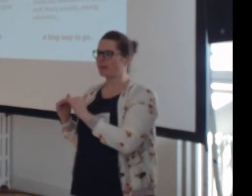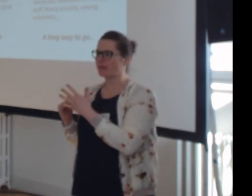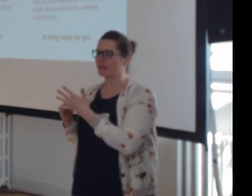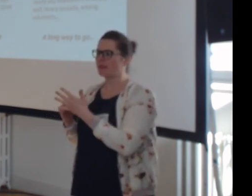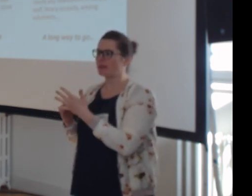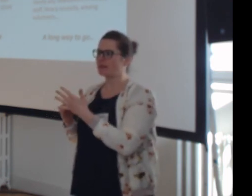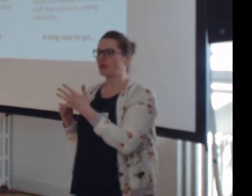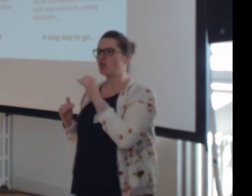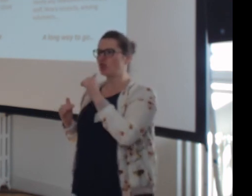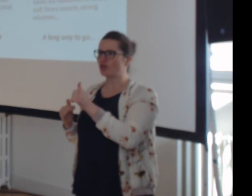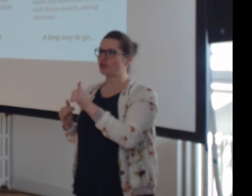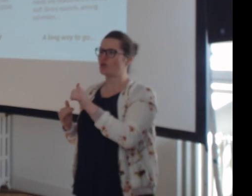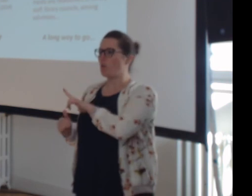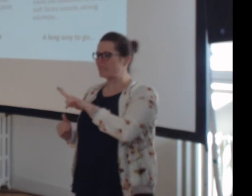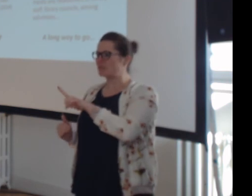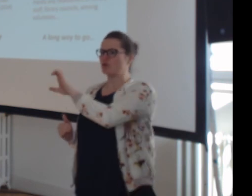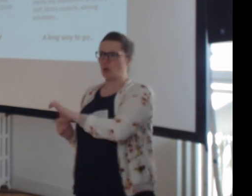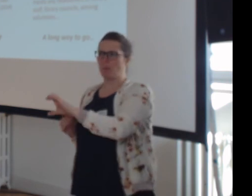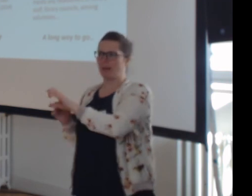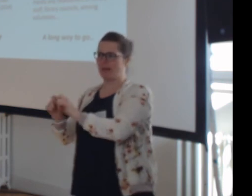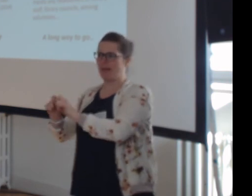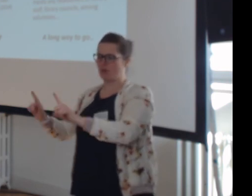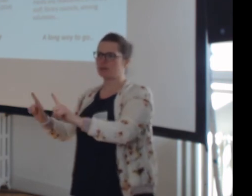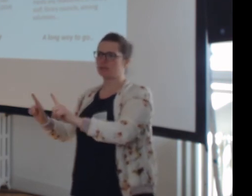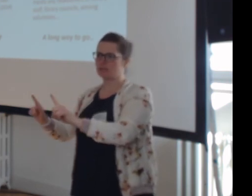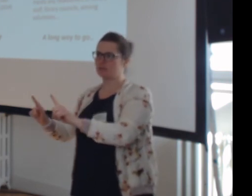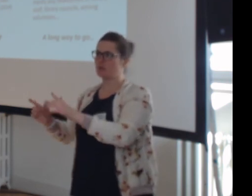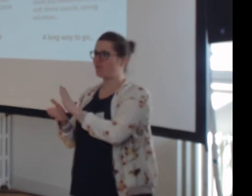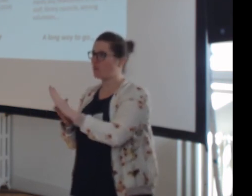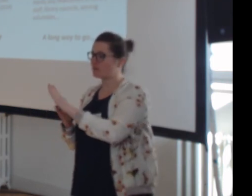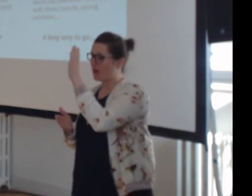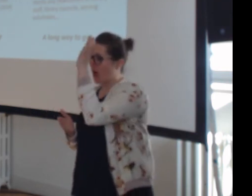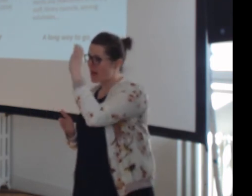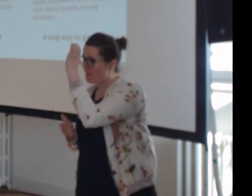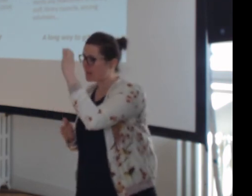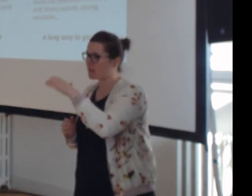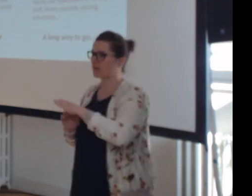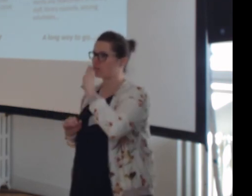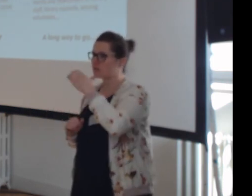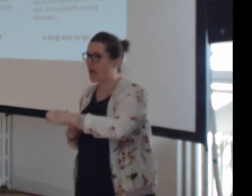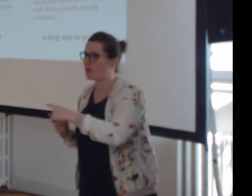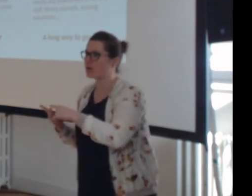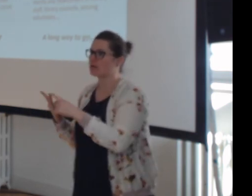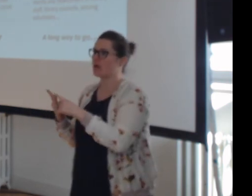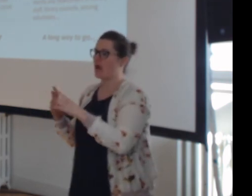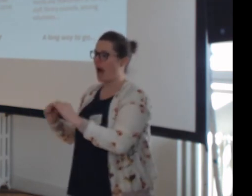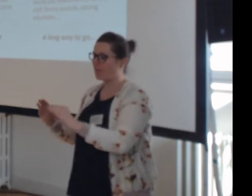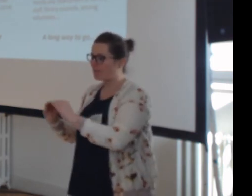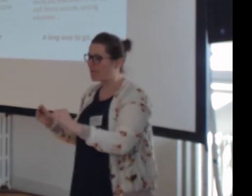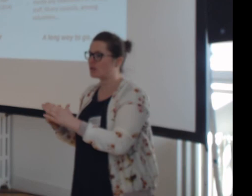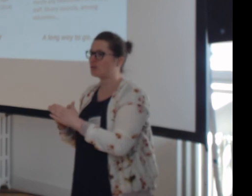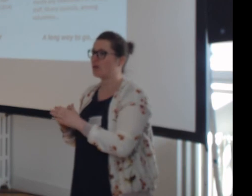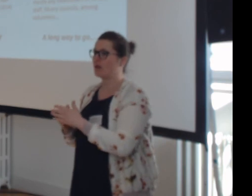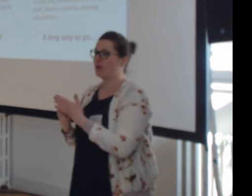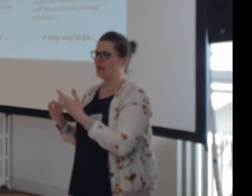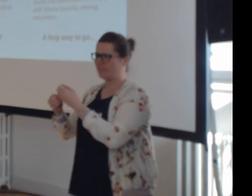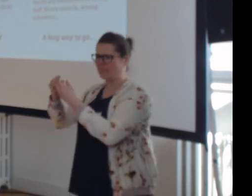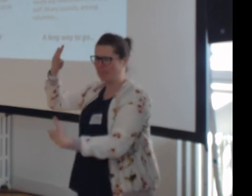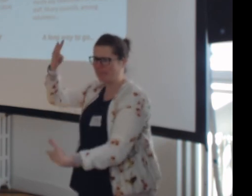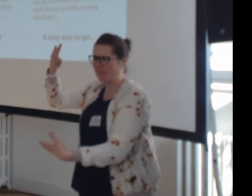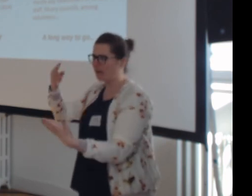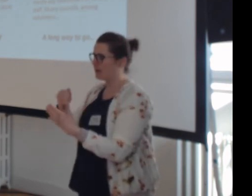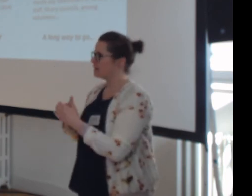not Western European languages. If you look at Arabic, at Bulgarian, Armenian, Urdu, Farsi, and